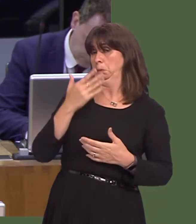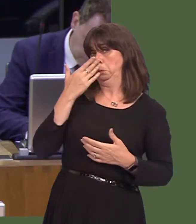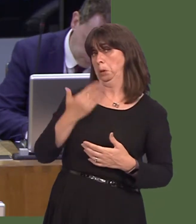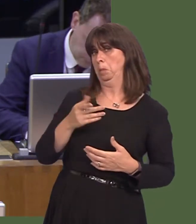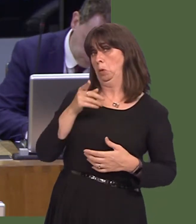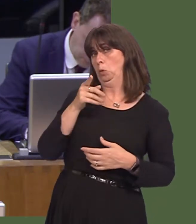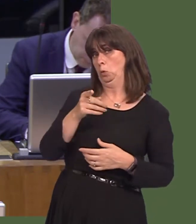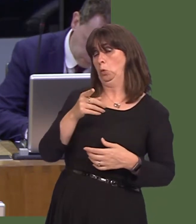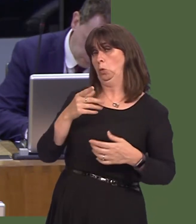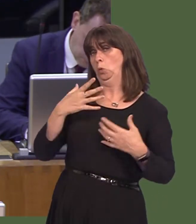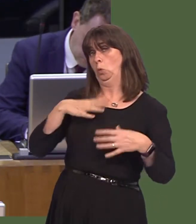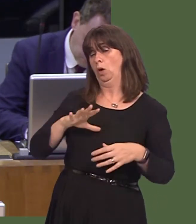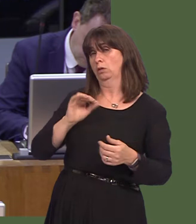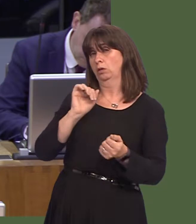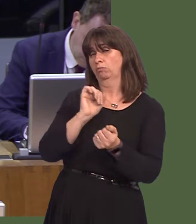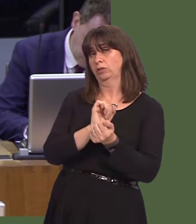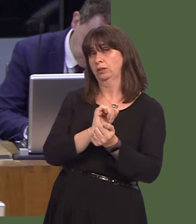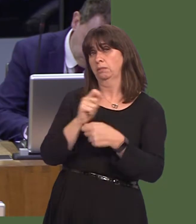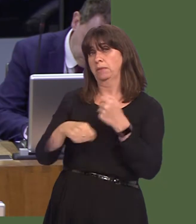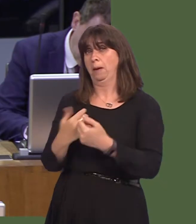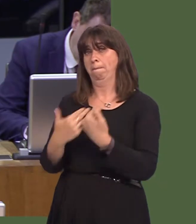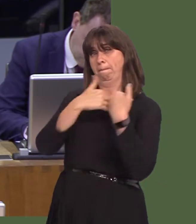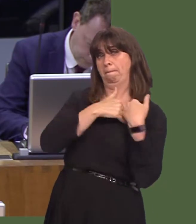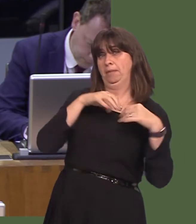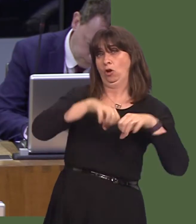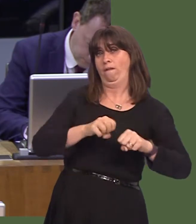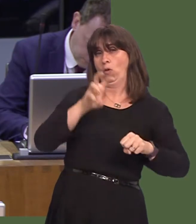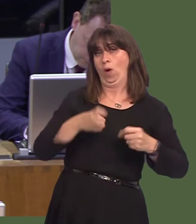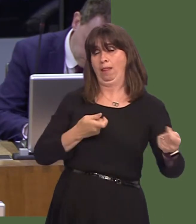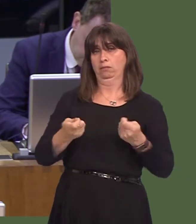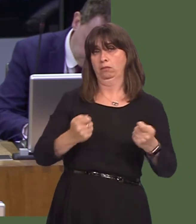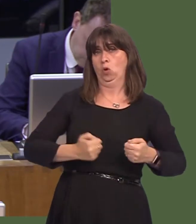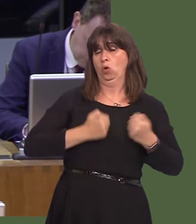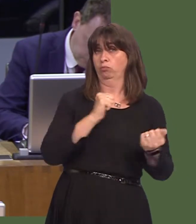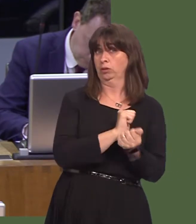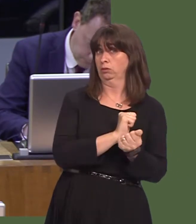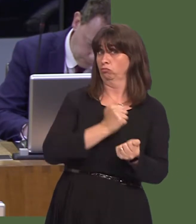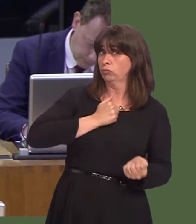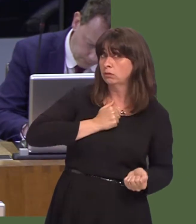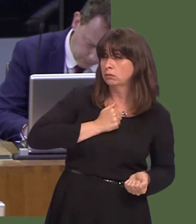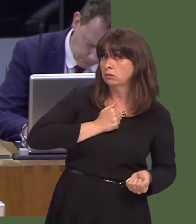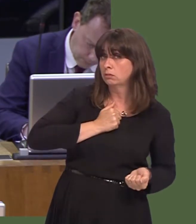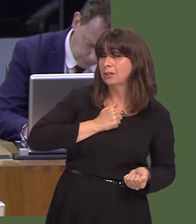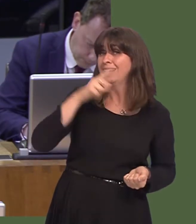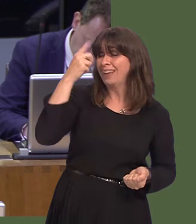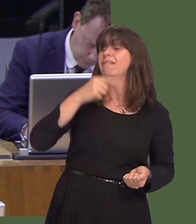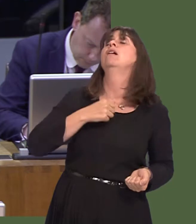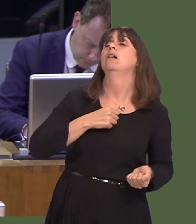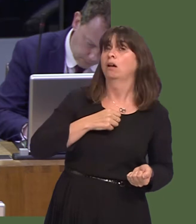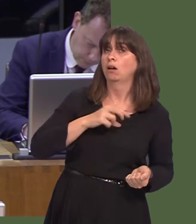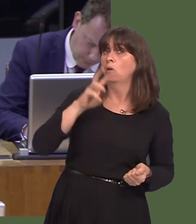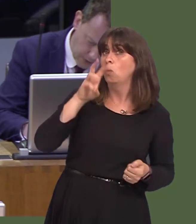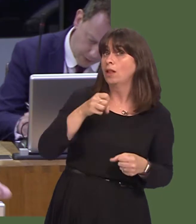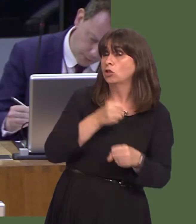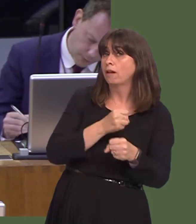to be making the case for prisons to be devolved, and is this the case? And if so, would the Welsh Government